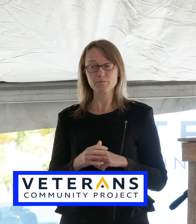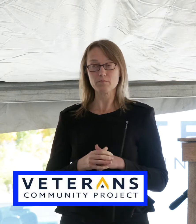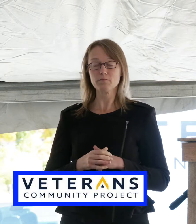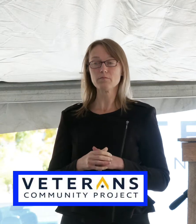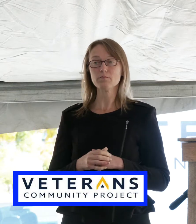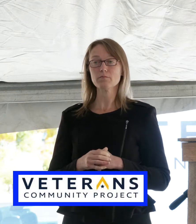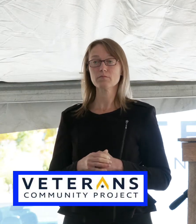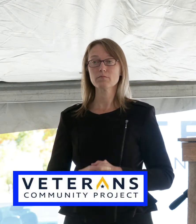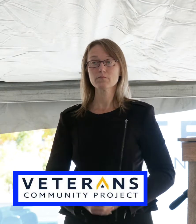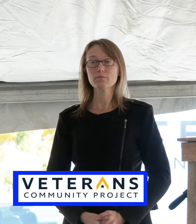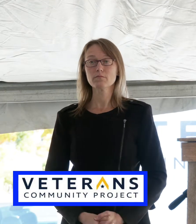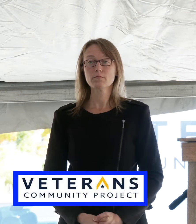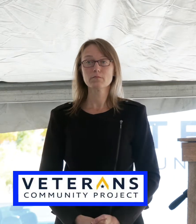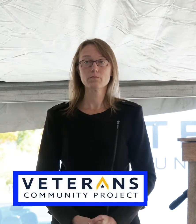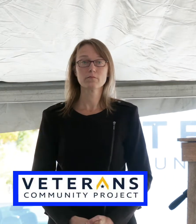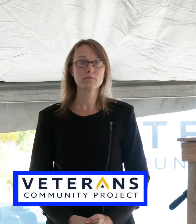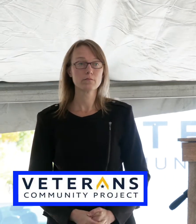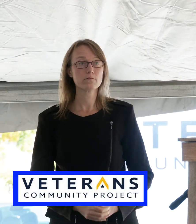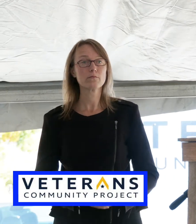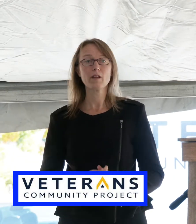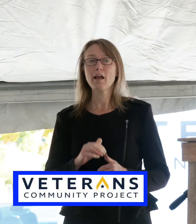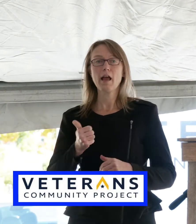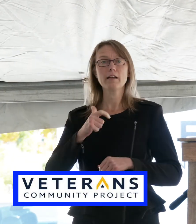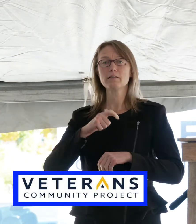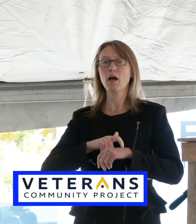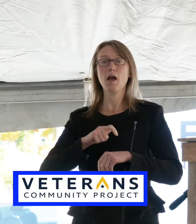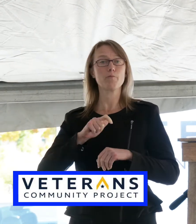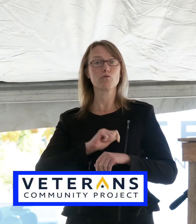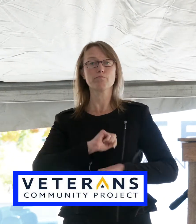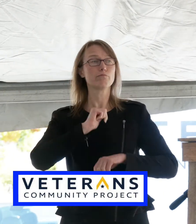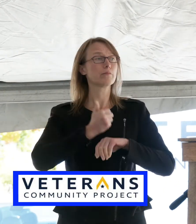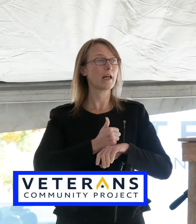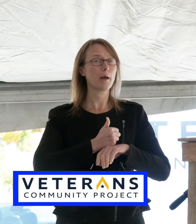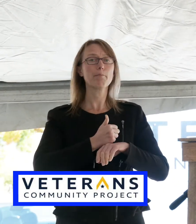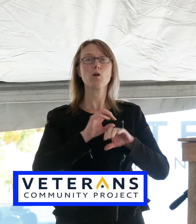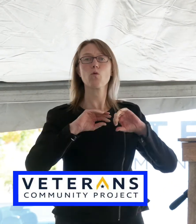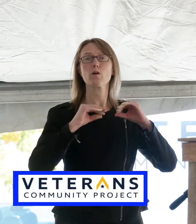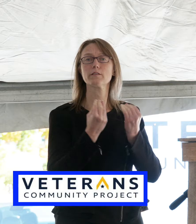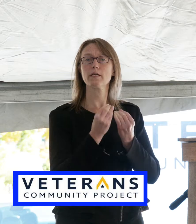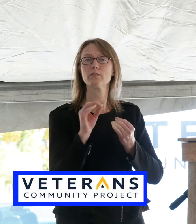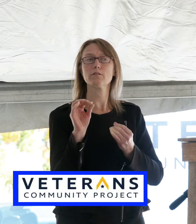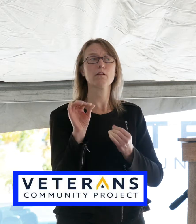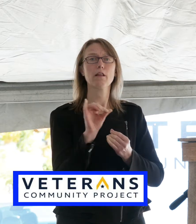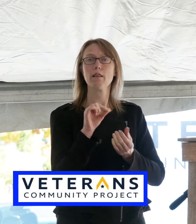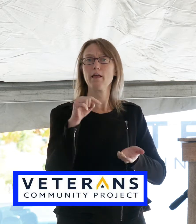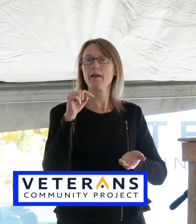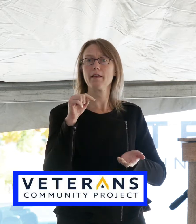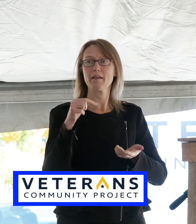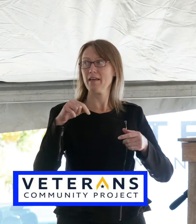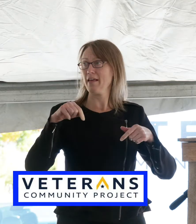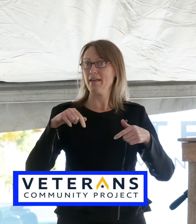like this, particularly when you're building the first one, as Brian will tell you, probably the hardest part